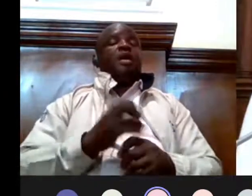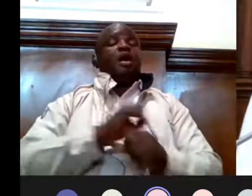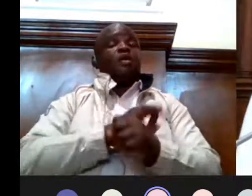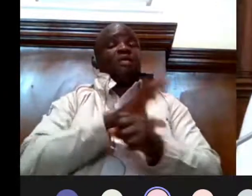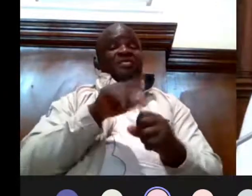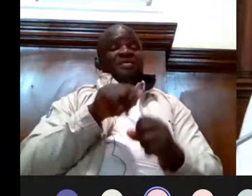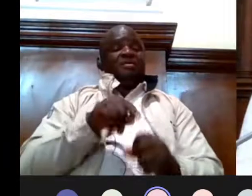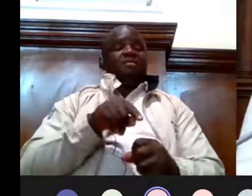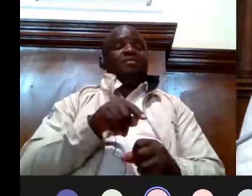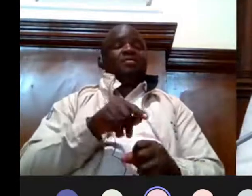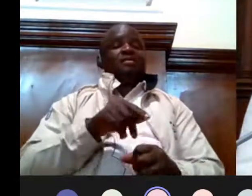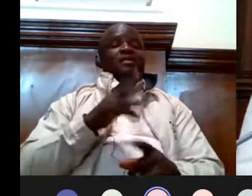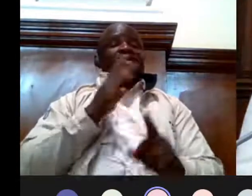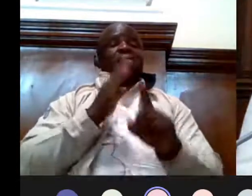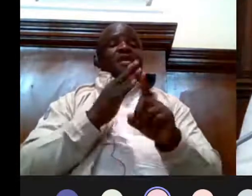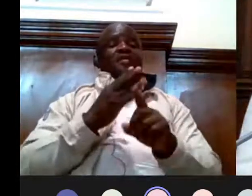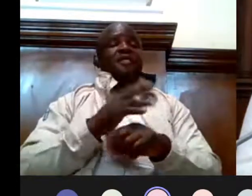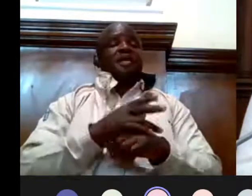has particularly